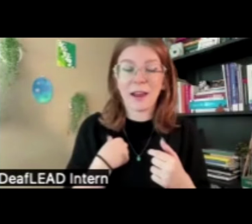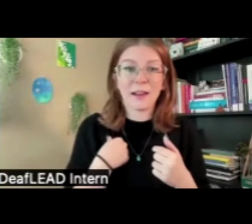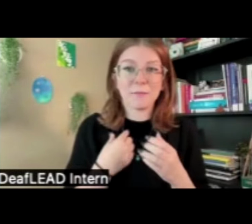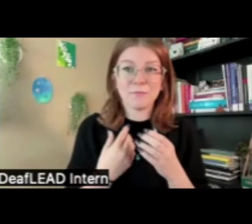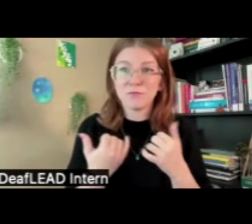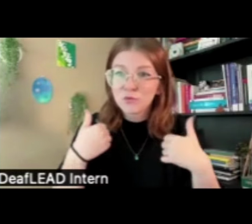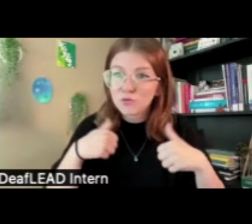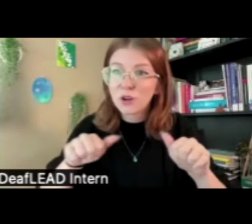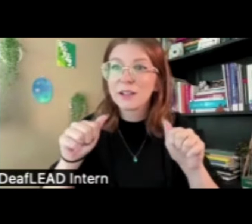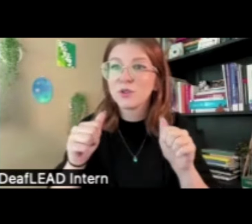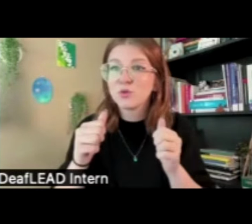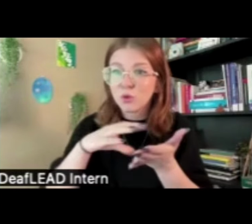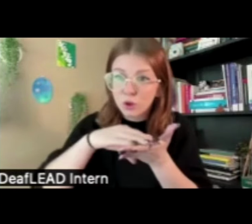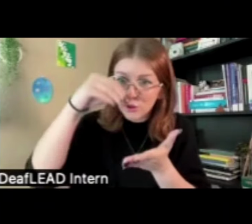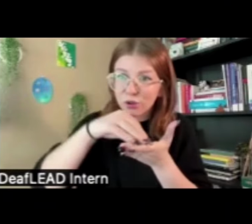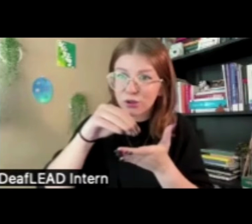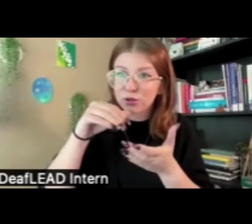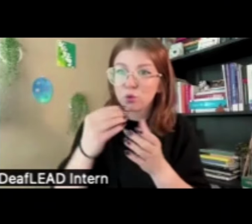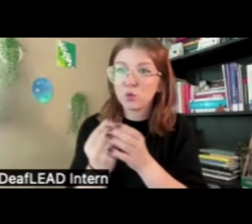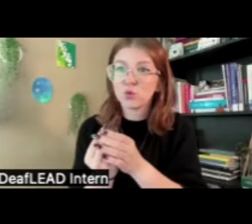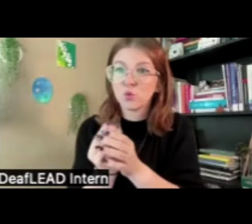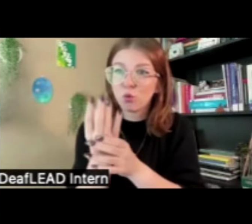For me, for example,